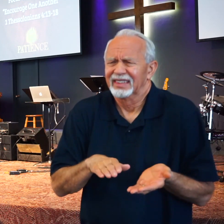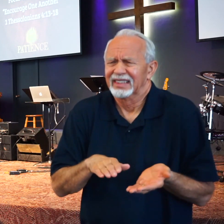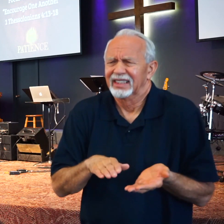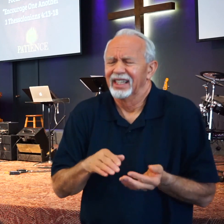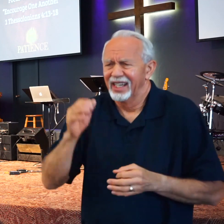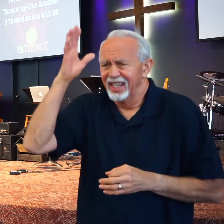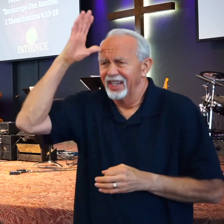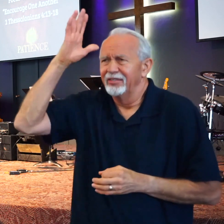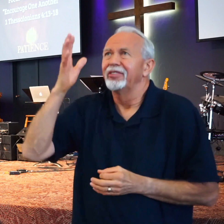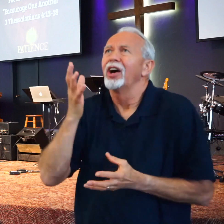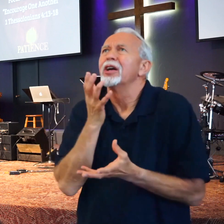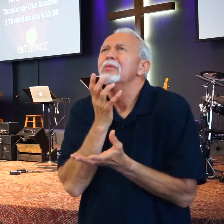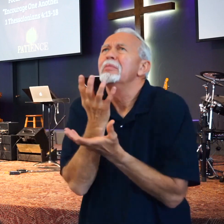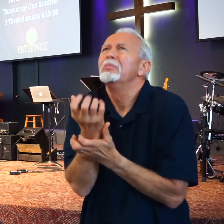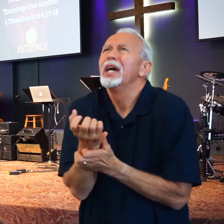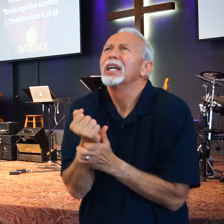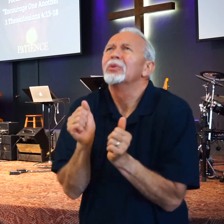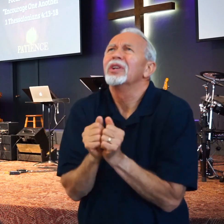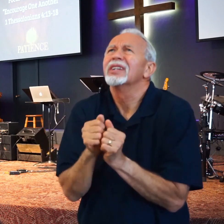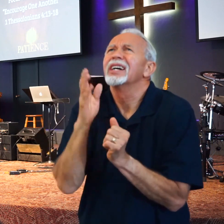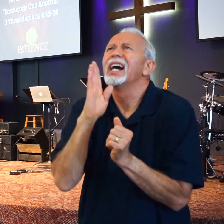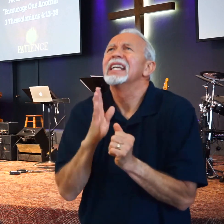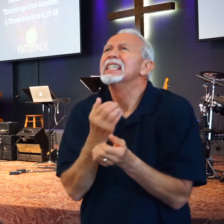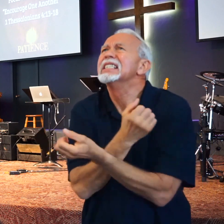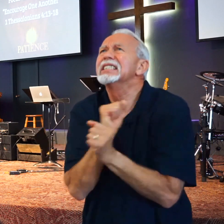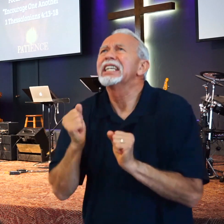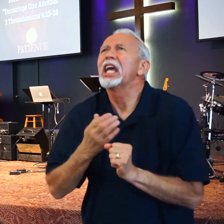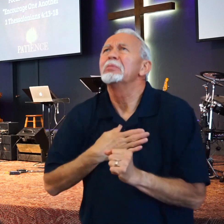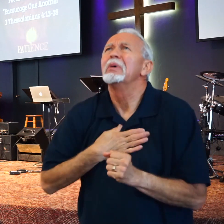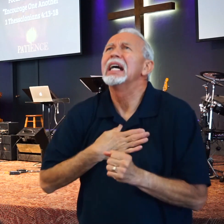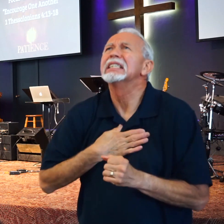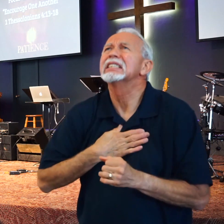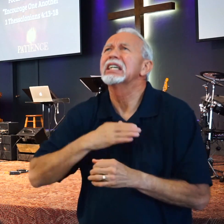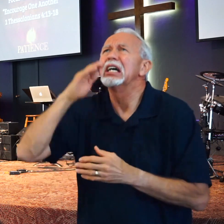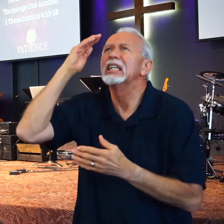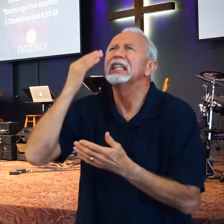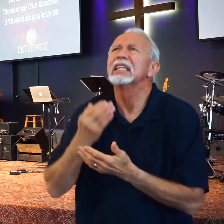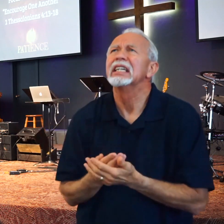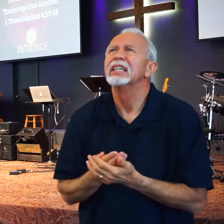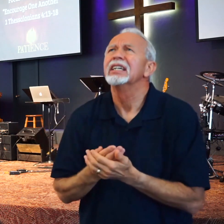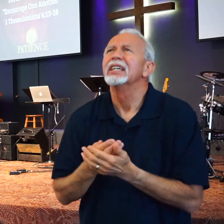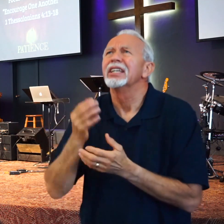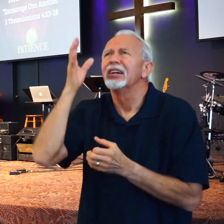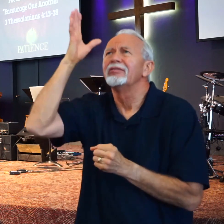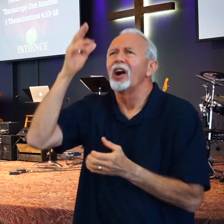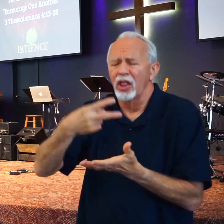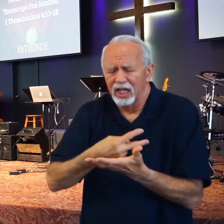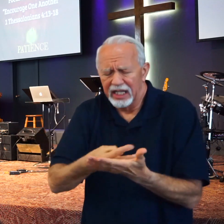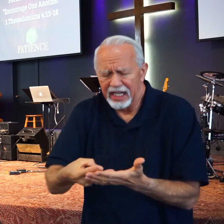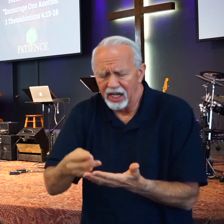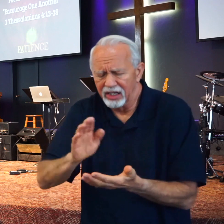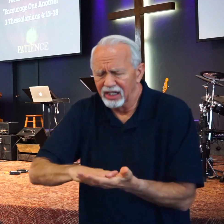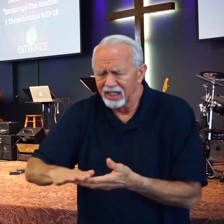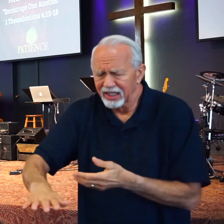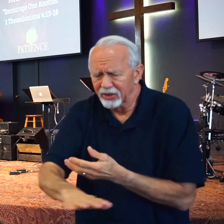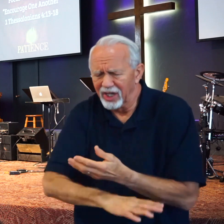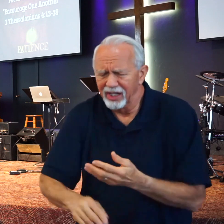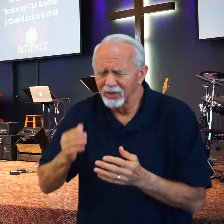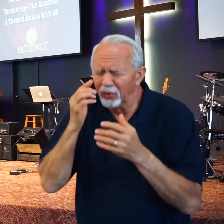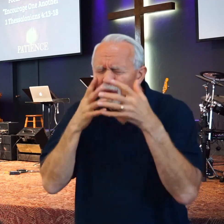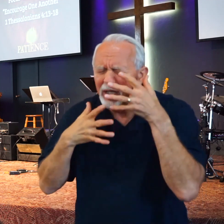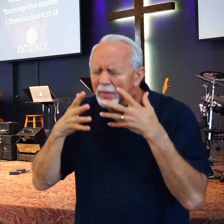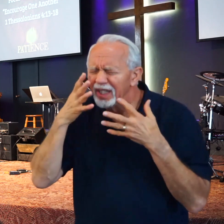The father pleaded with God to save his son. The father lay down on the ground weeping.